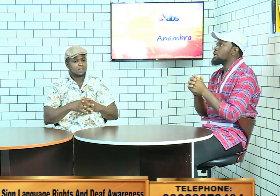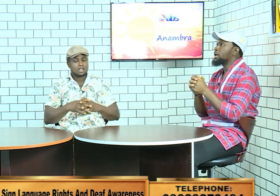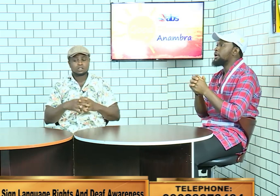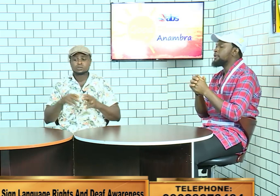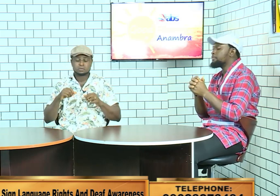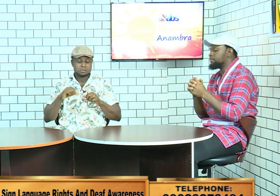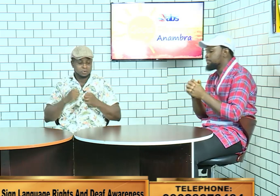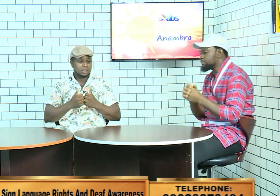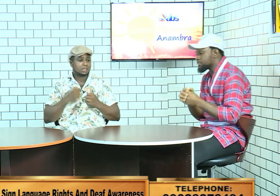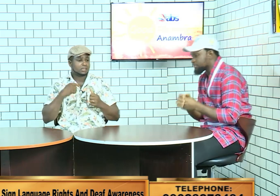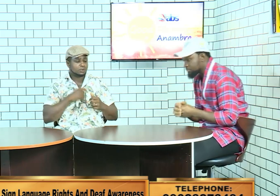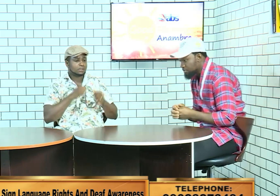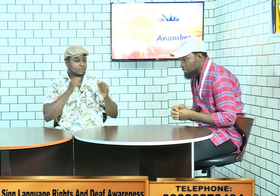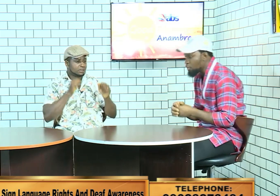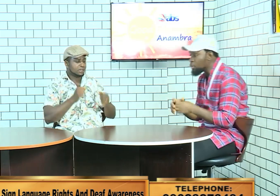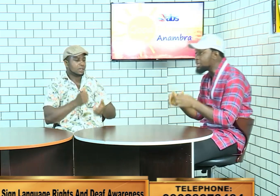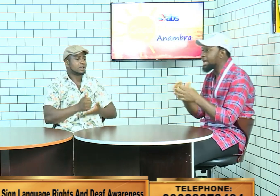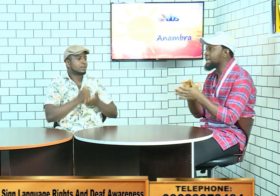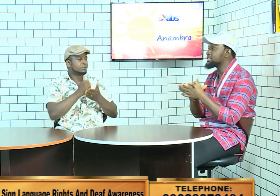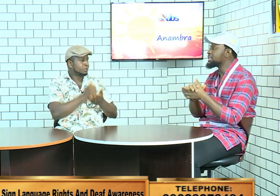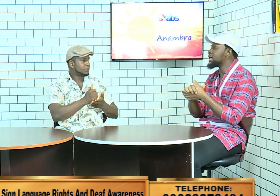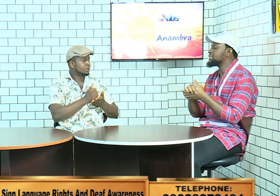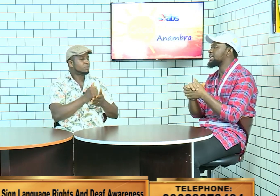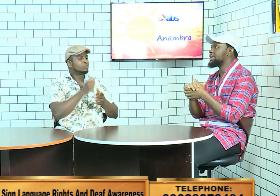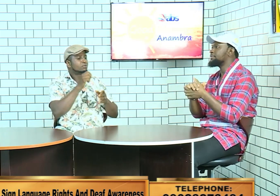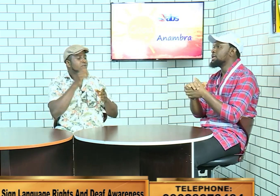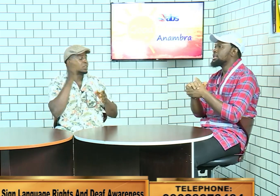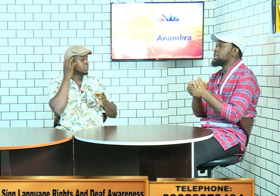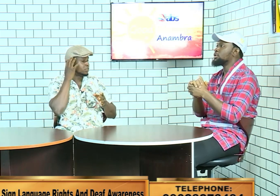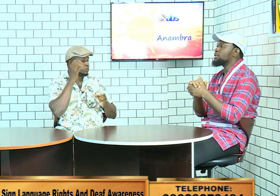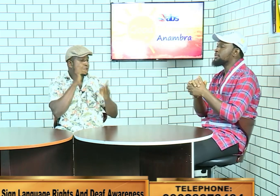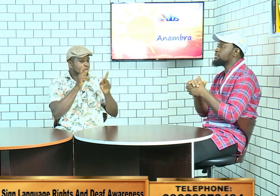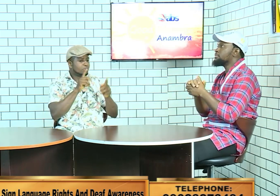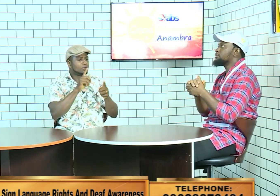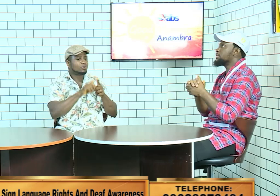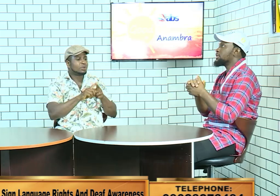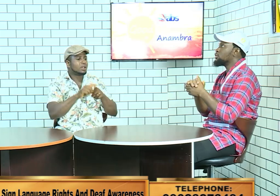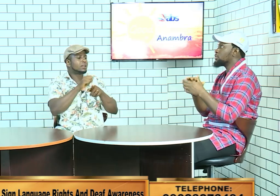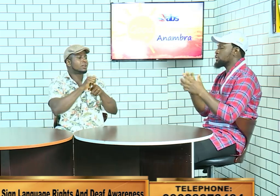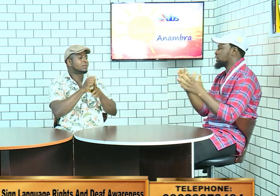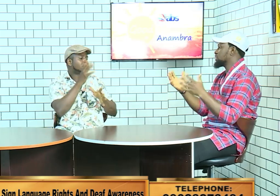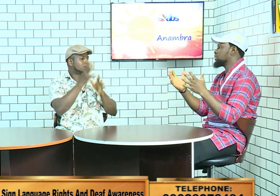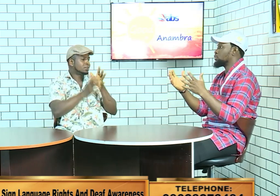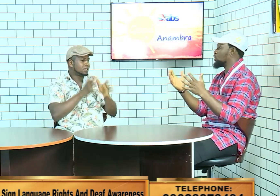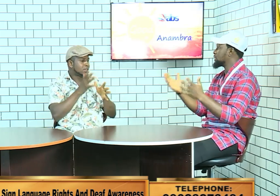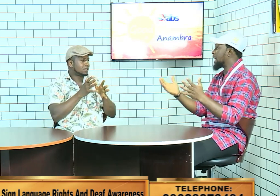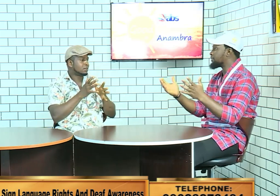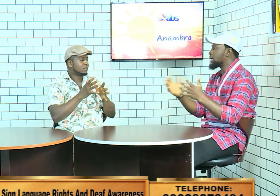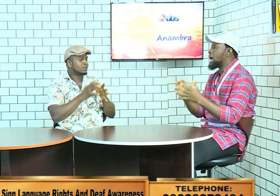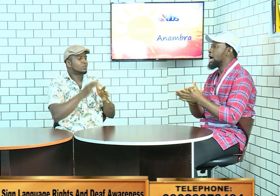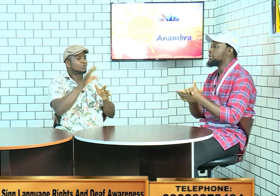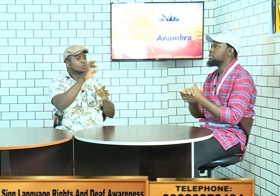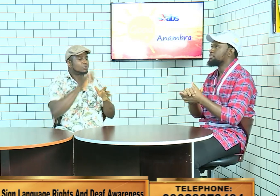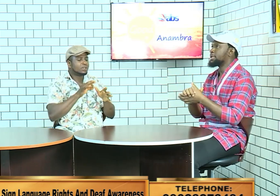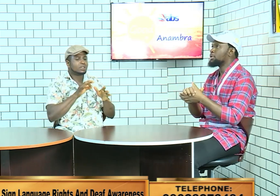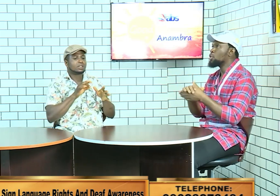Okay, well, I can say that this is one of the numerous cases we always have, but when we